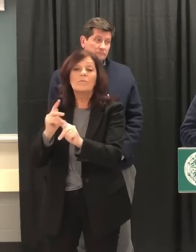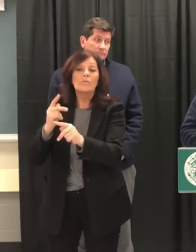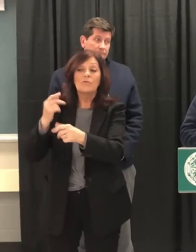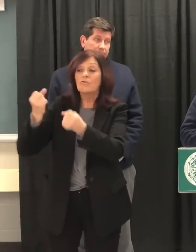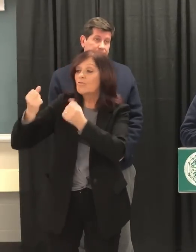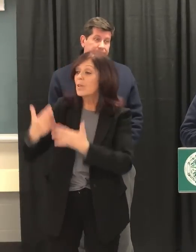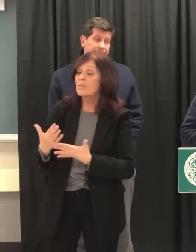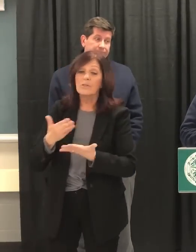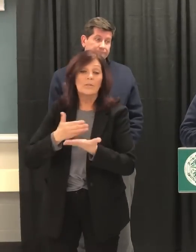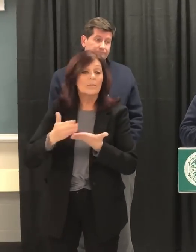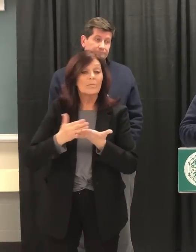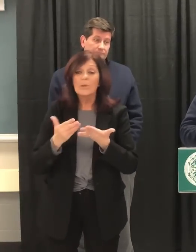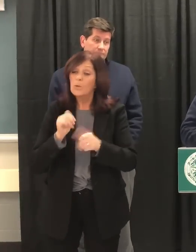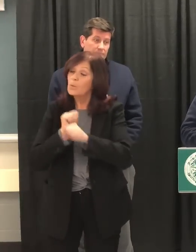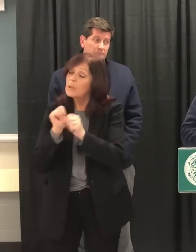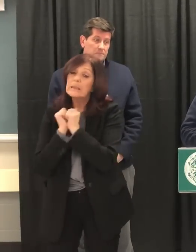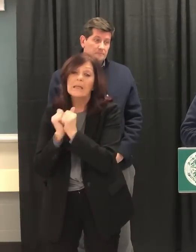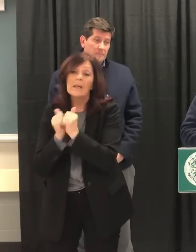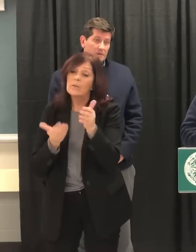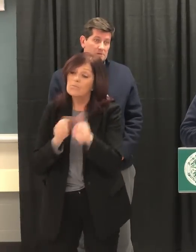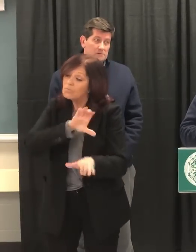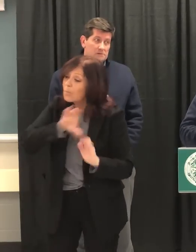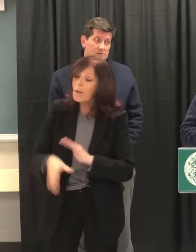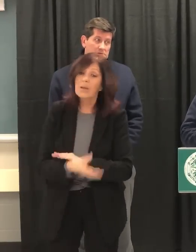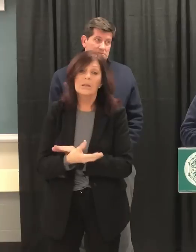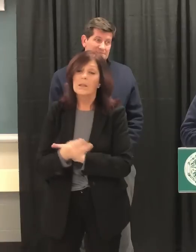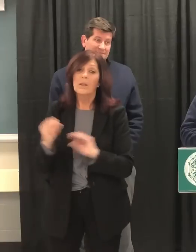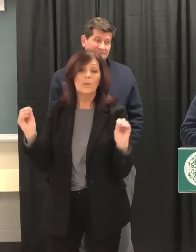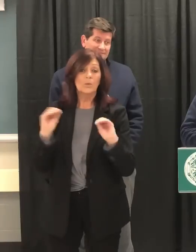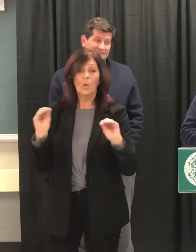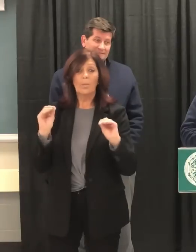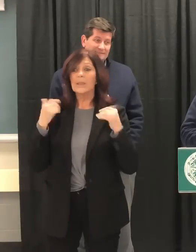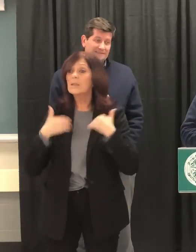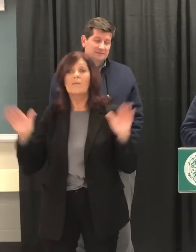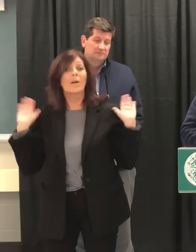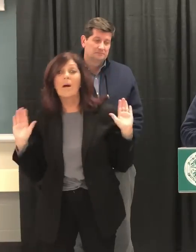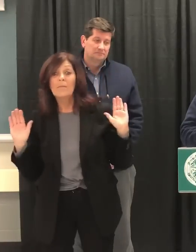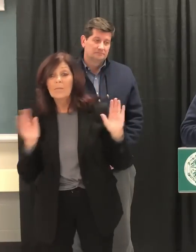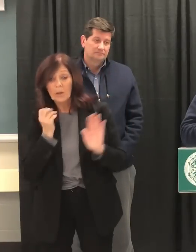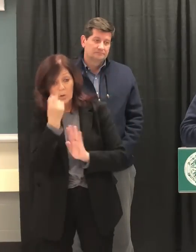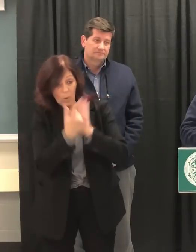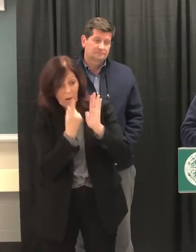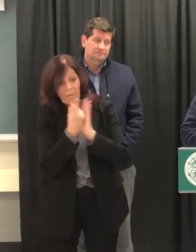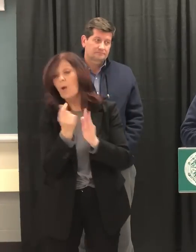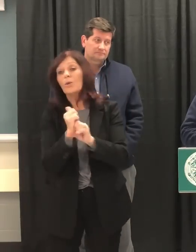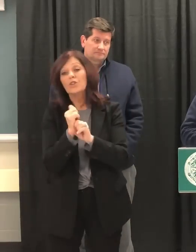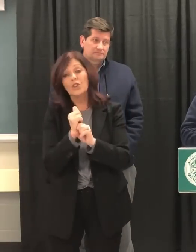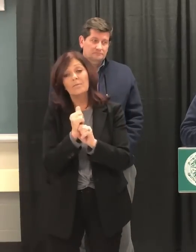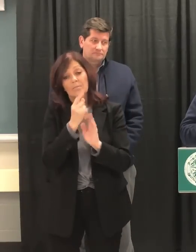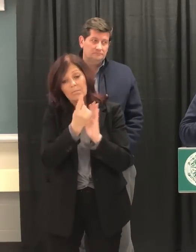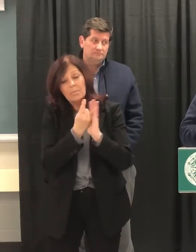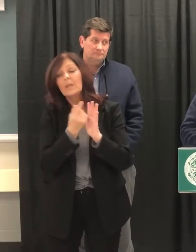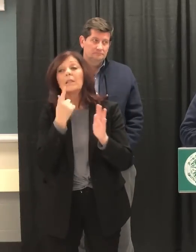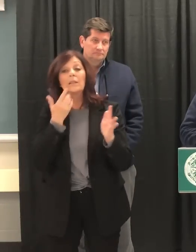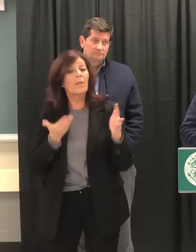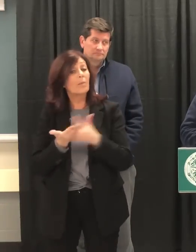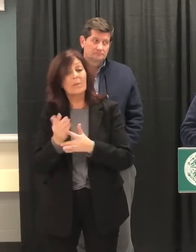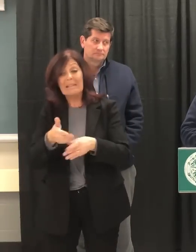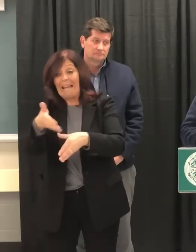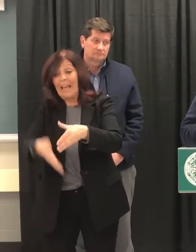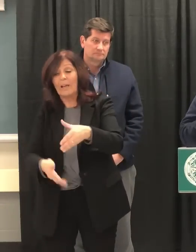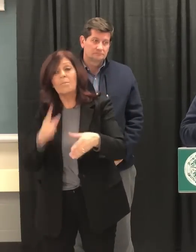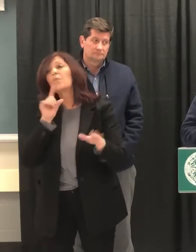municipal partners side by side through the night. Nobody's going to be giving up. We're going to do 12-hour shifts, and we'll go through the end of it. But it's the